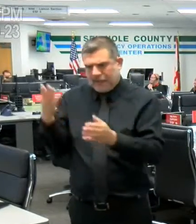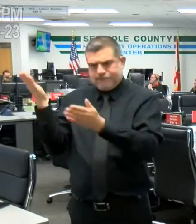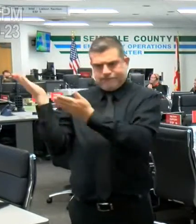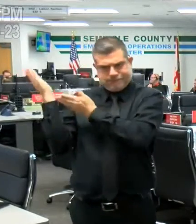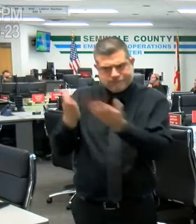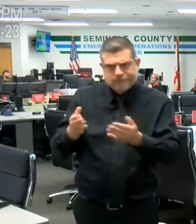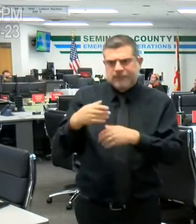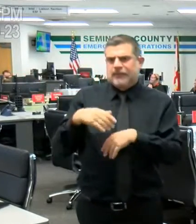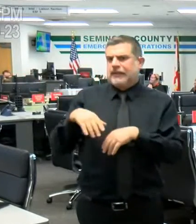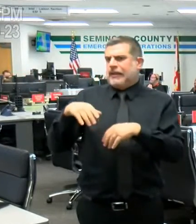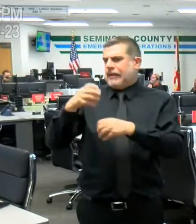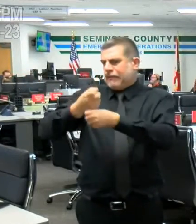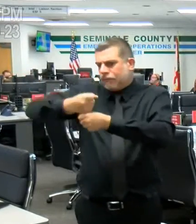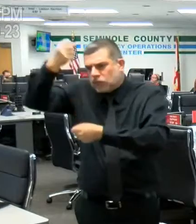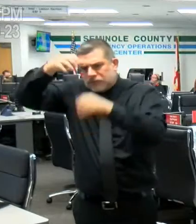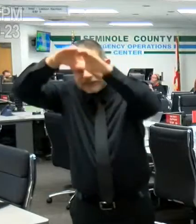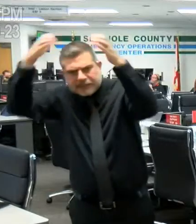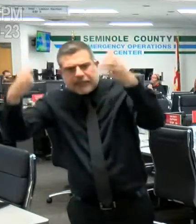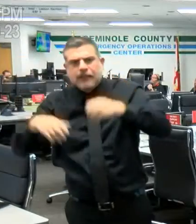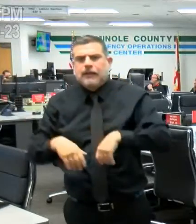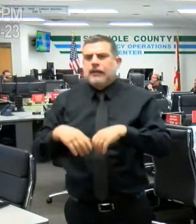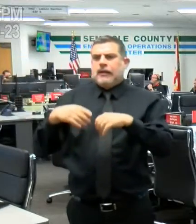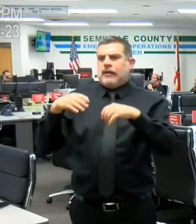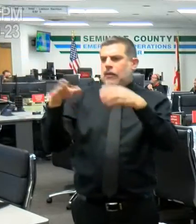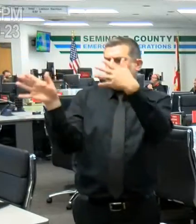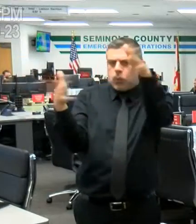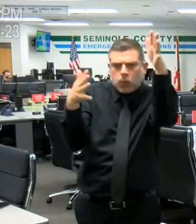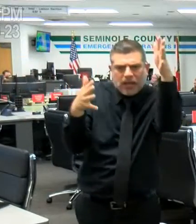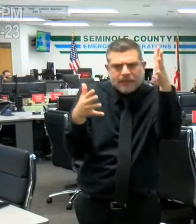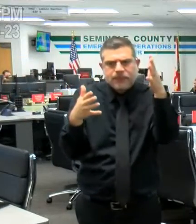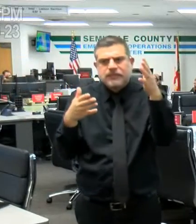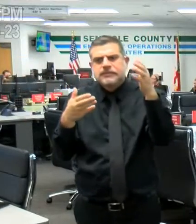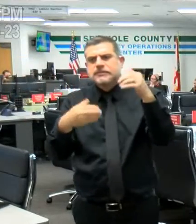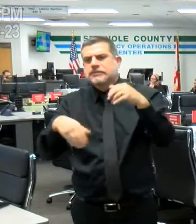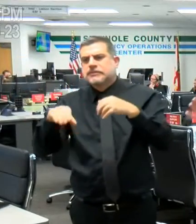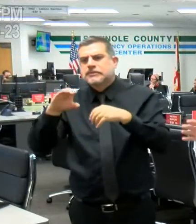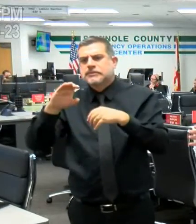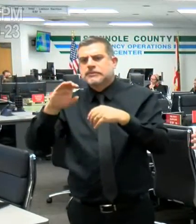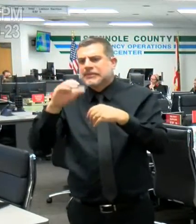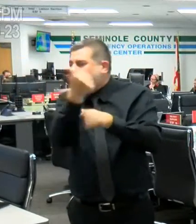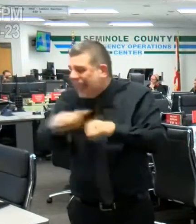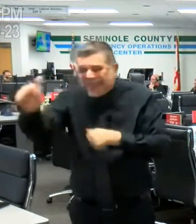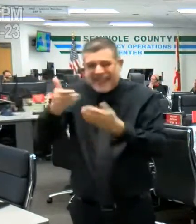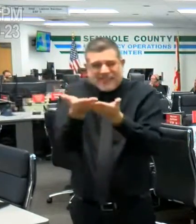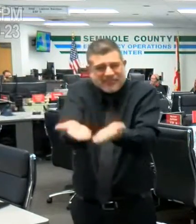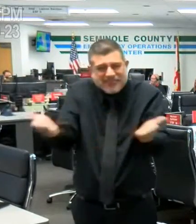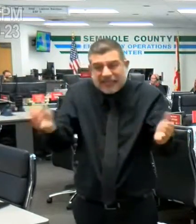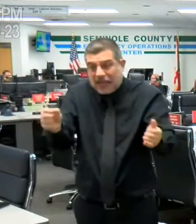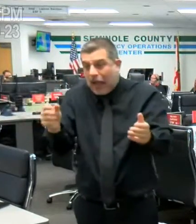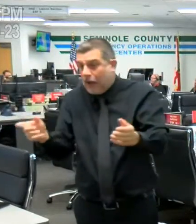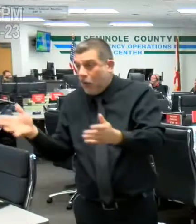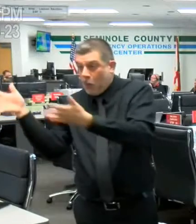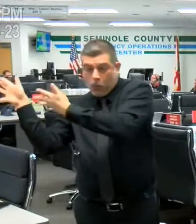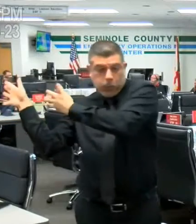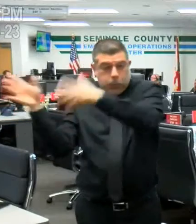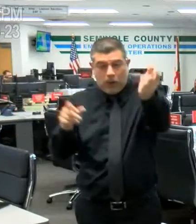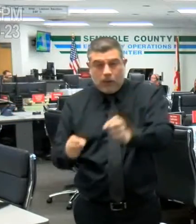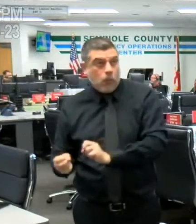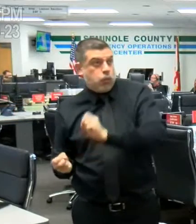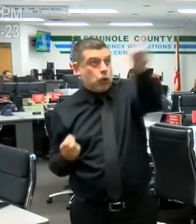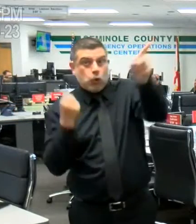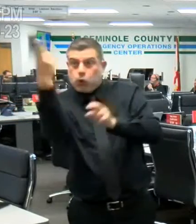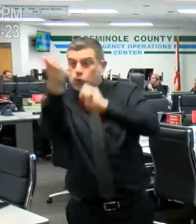chimes, anything that could fly around and be a missile. I do not want that going into the neighbor's house. I don't want it going into my house.